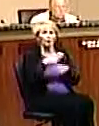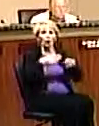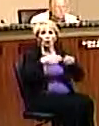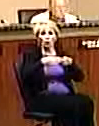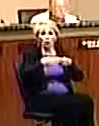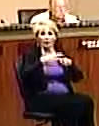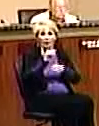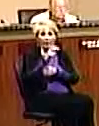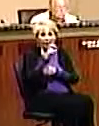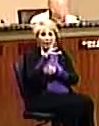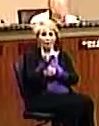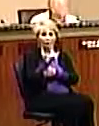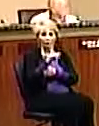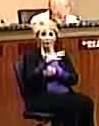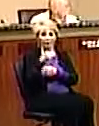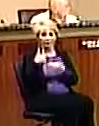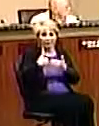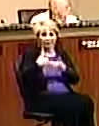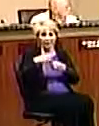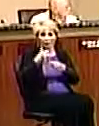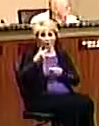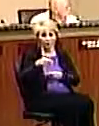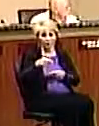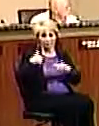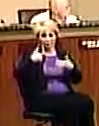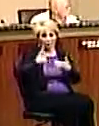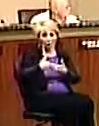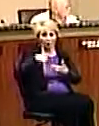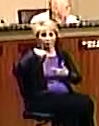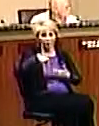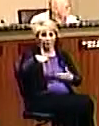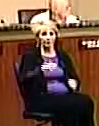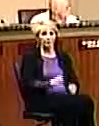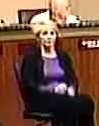of Avery and Green.